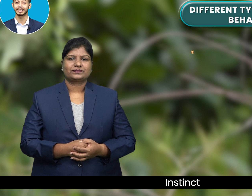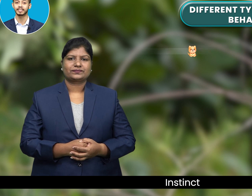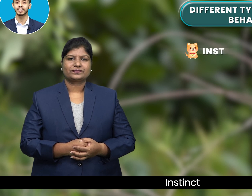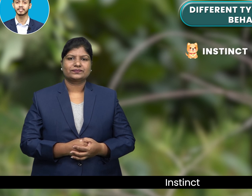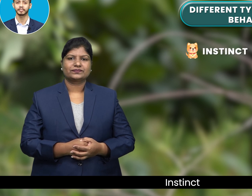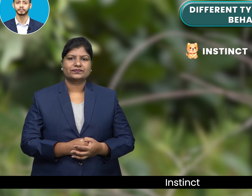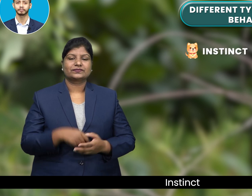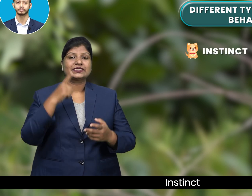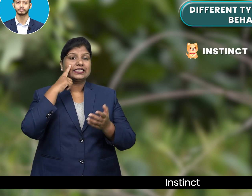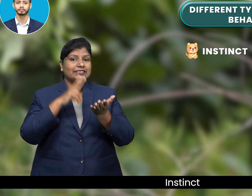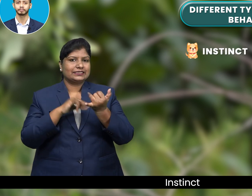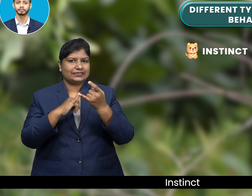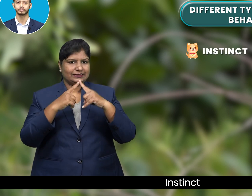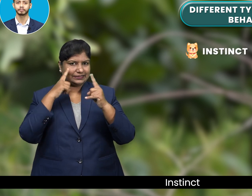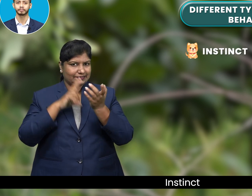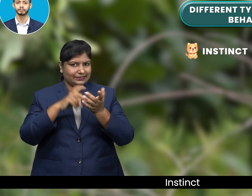instinct,